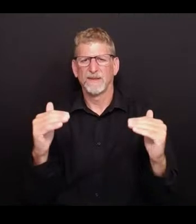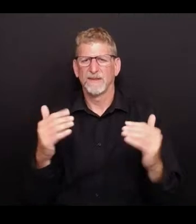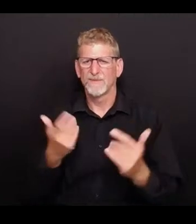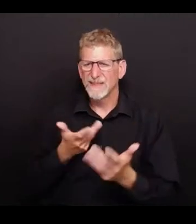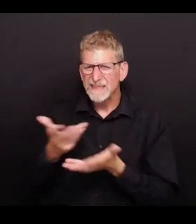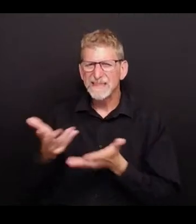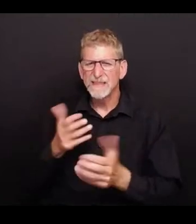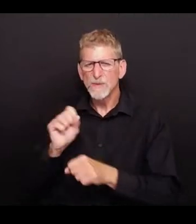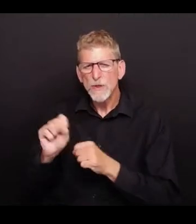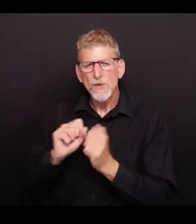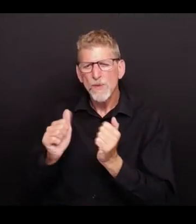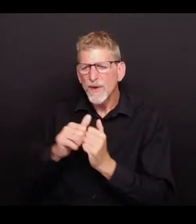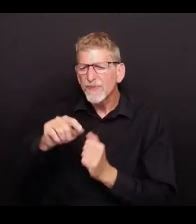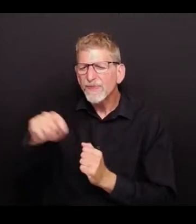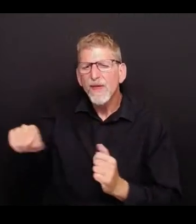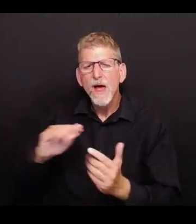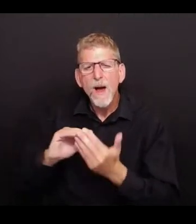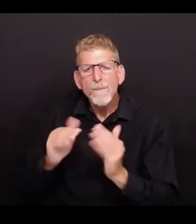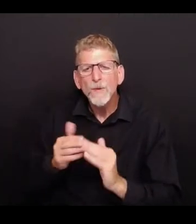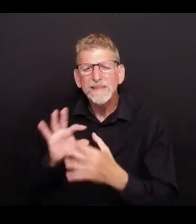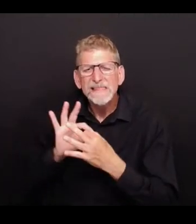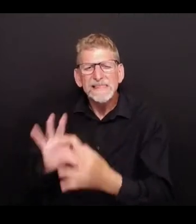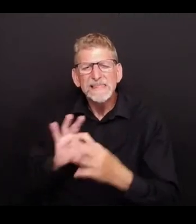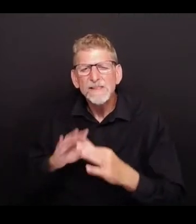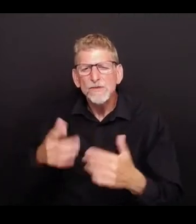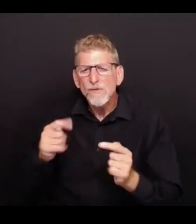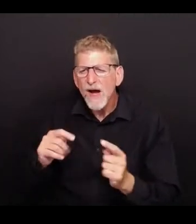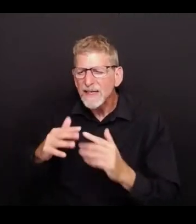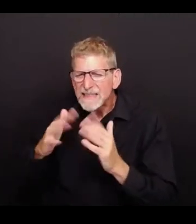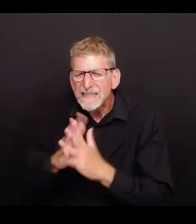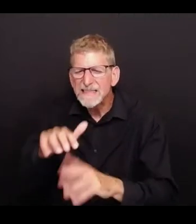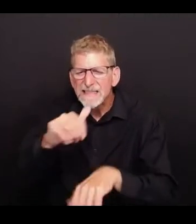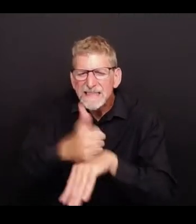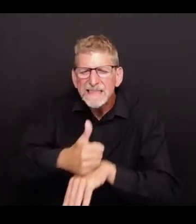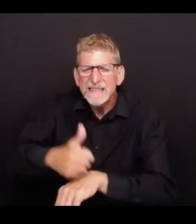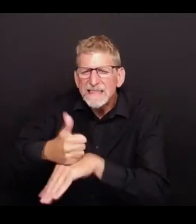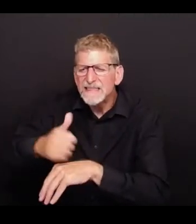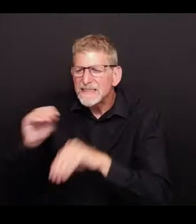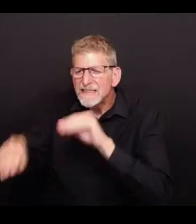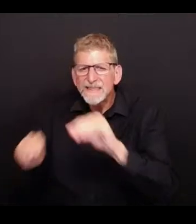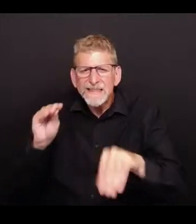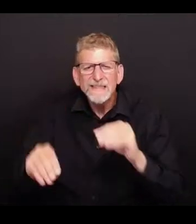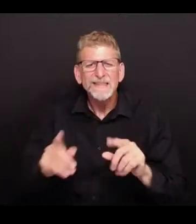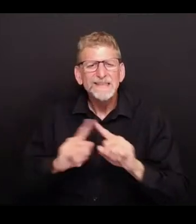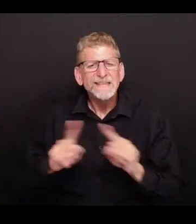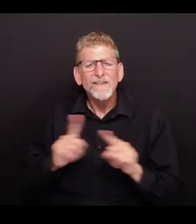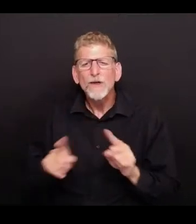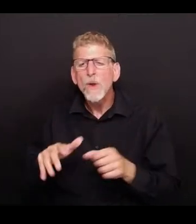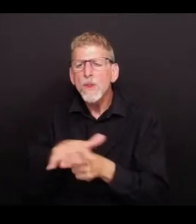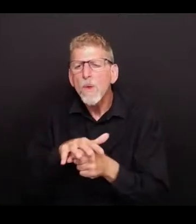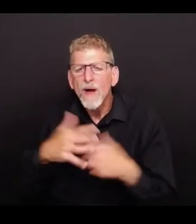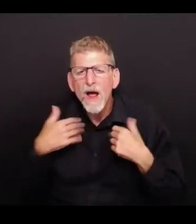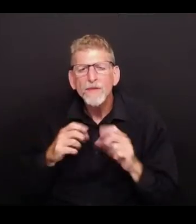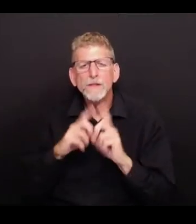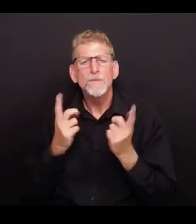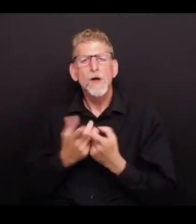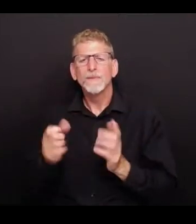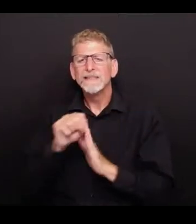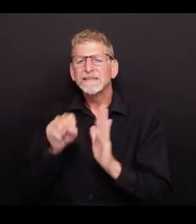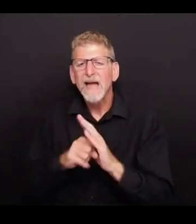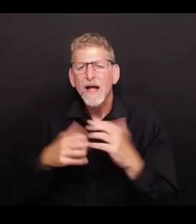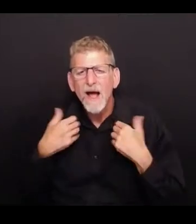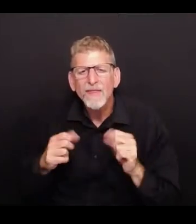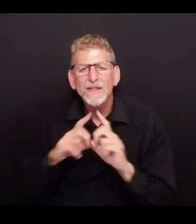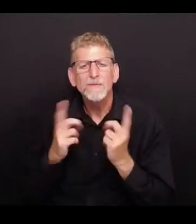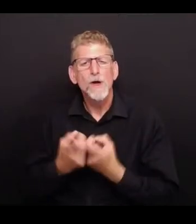amount of work that has gone into supporting community vaccination events. The Minnesota Department of Health, local health departments, vaccine